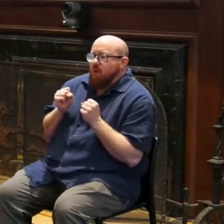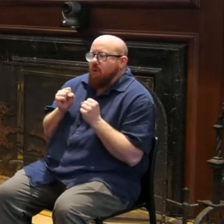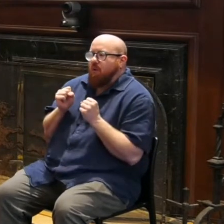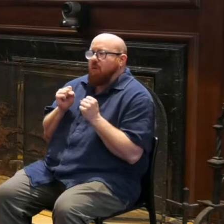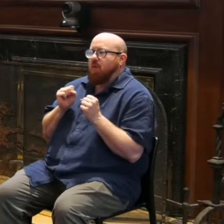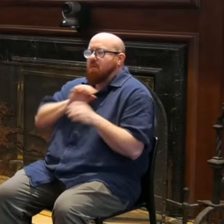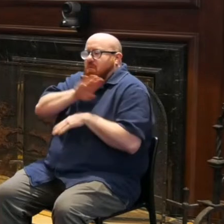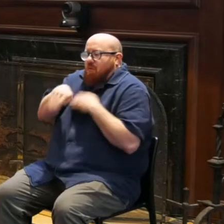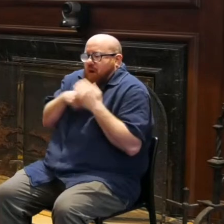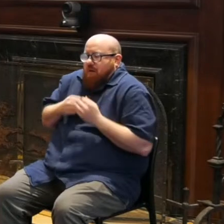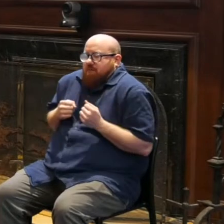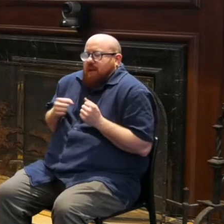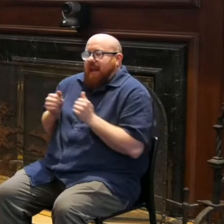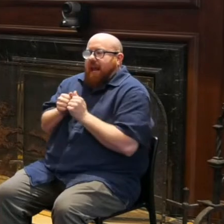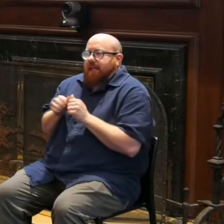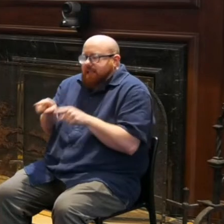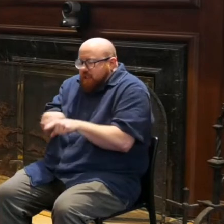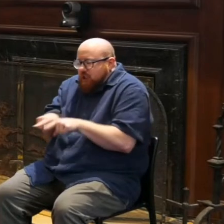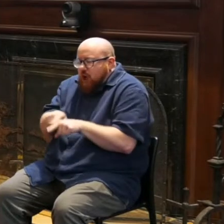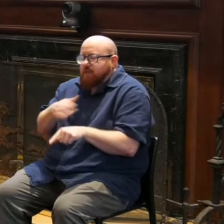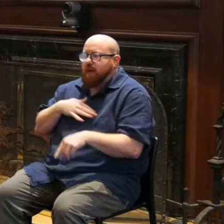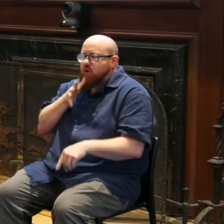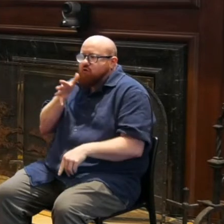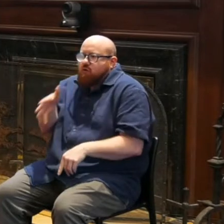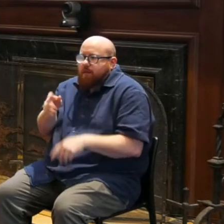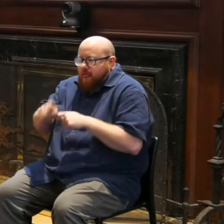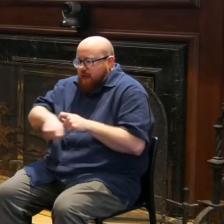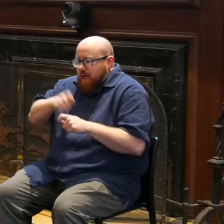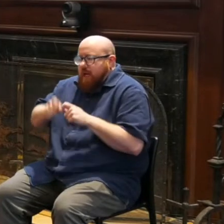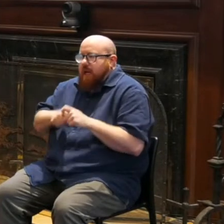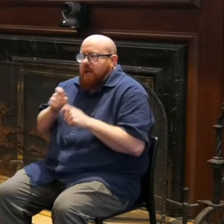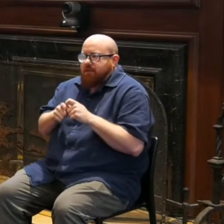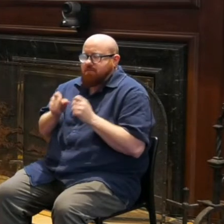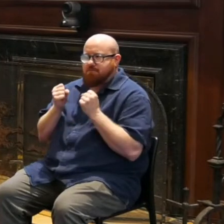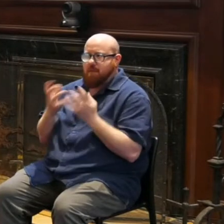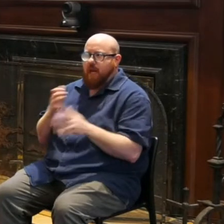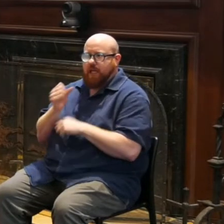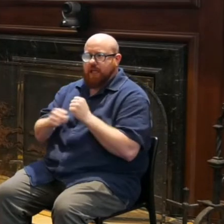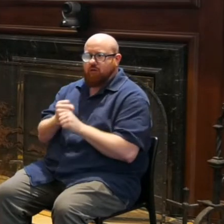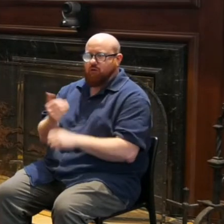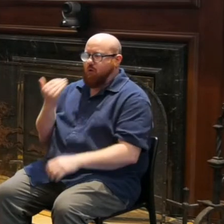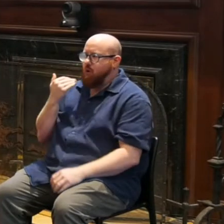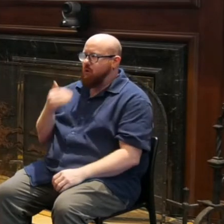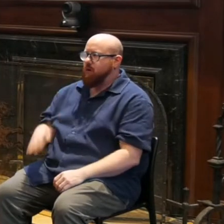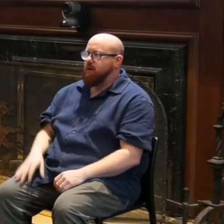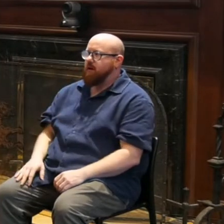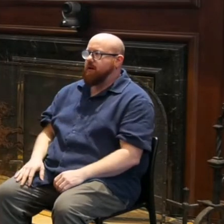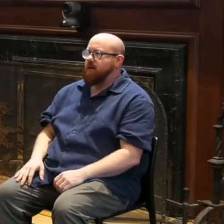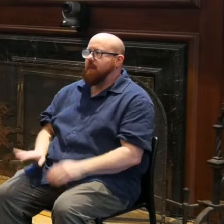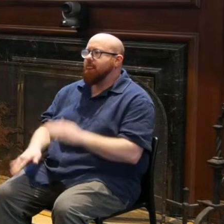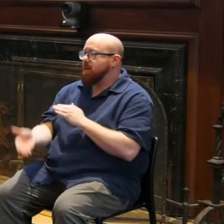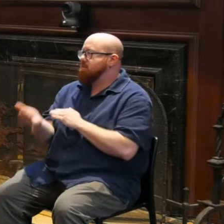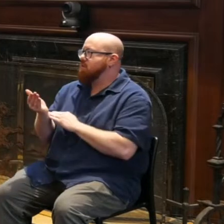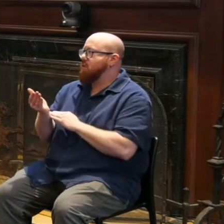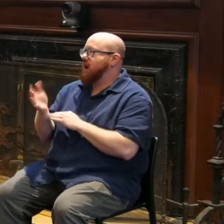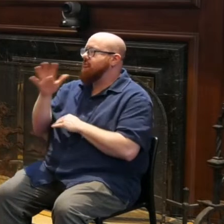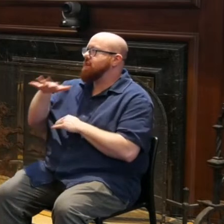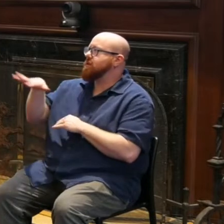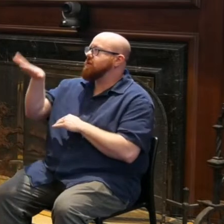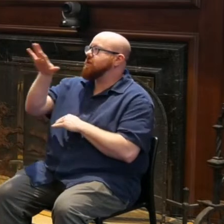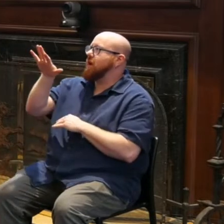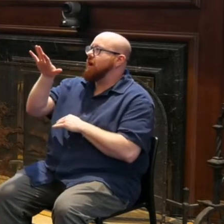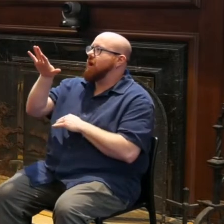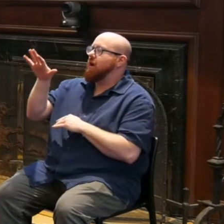my grandmother knitted scores and some years ago. In the morning's pale sky and fresh snow,